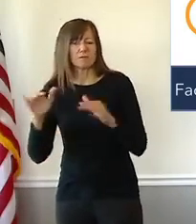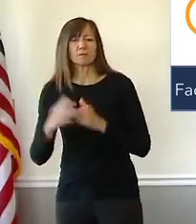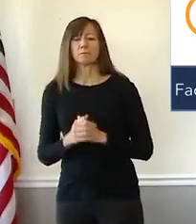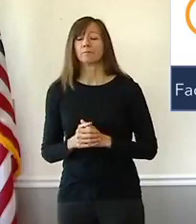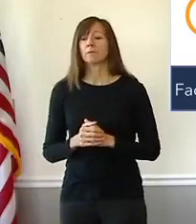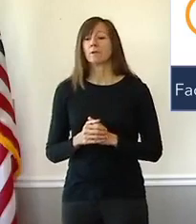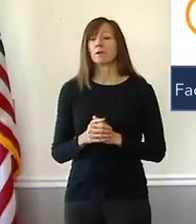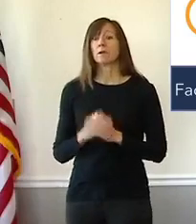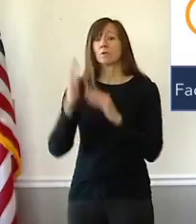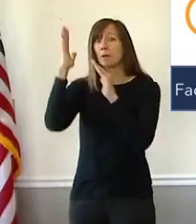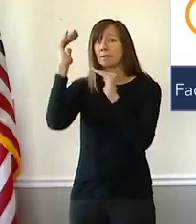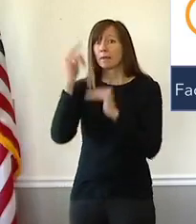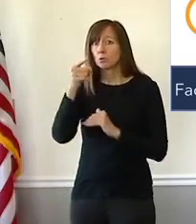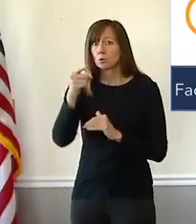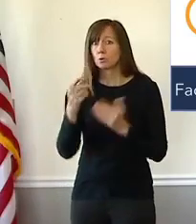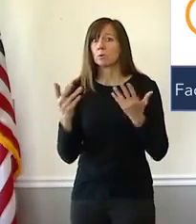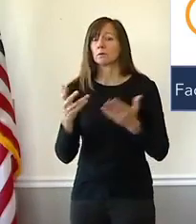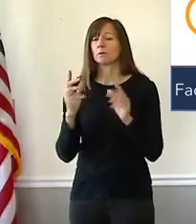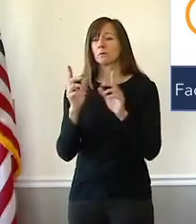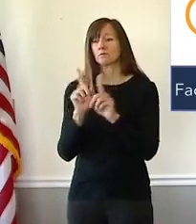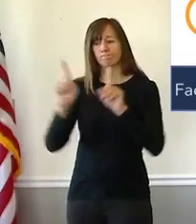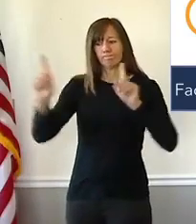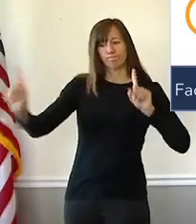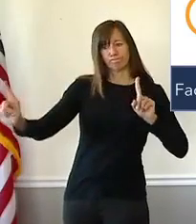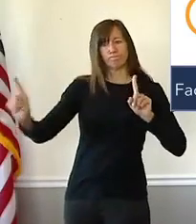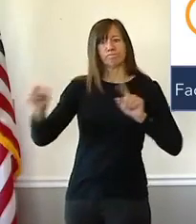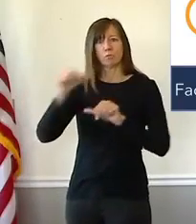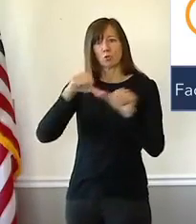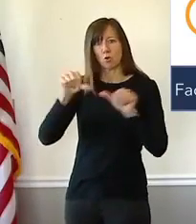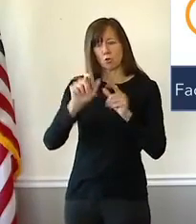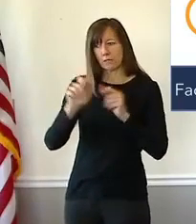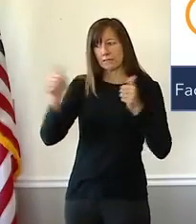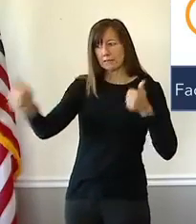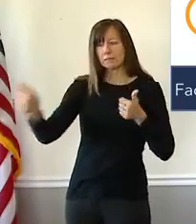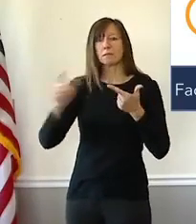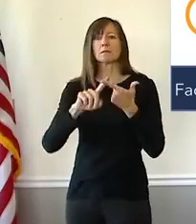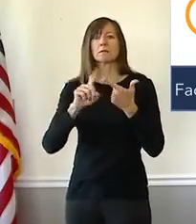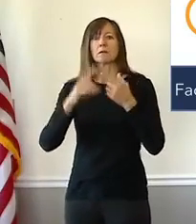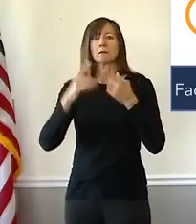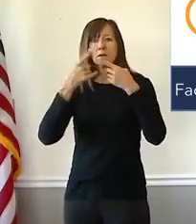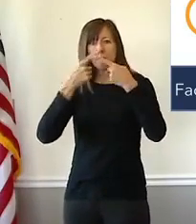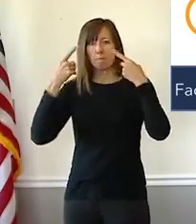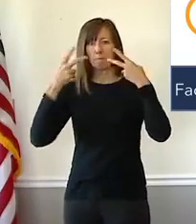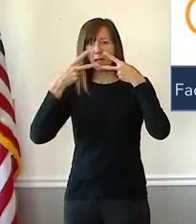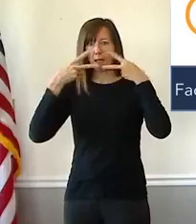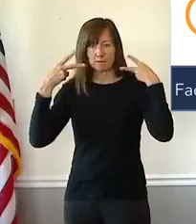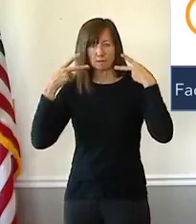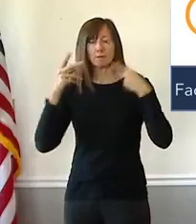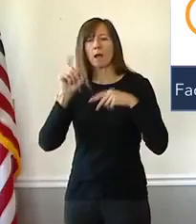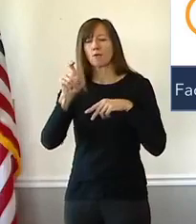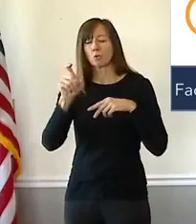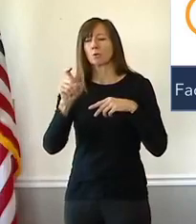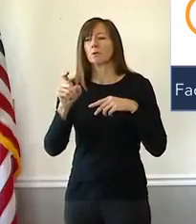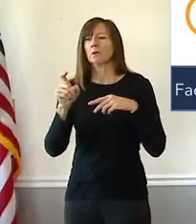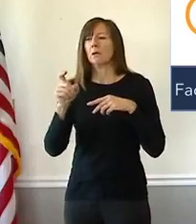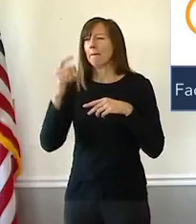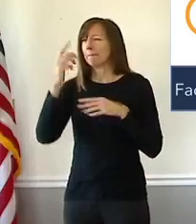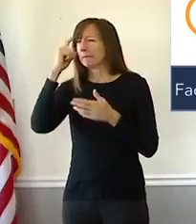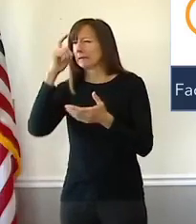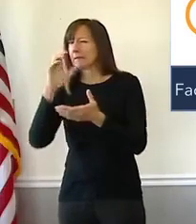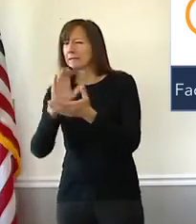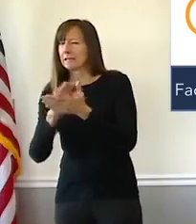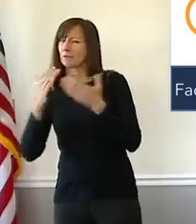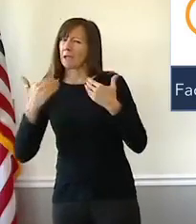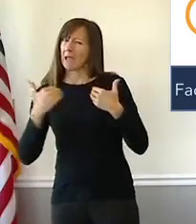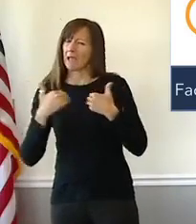to socially distance. You'll be expected to wear a mask. I believe there will be medical masks available. We'll confirm that, but I do believe